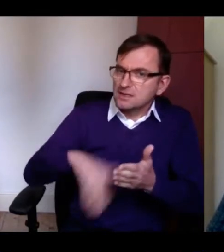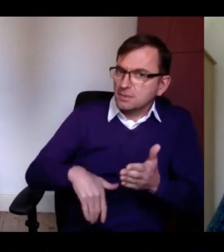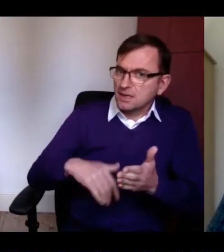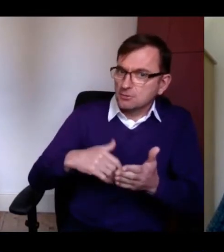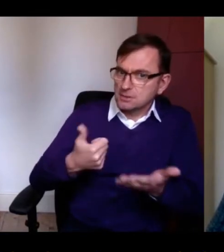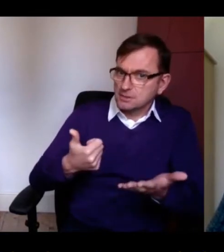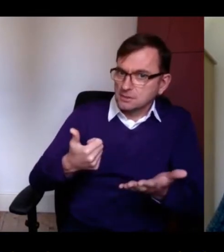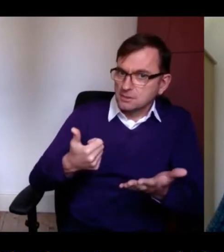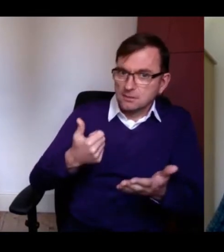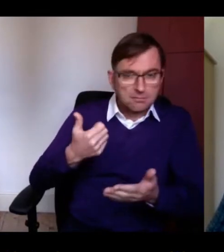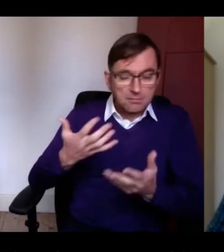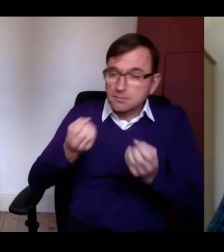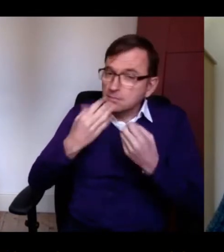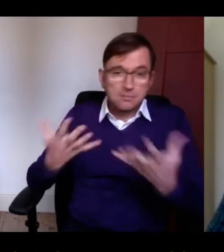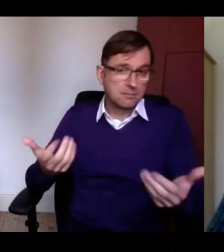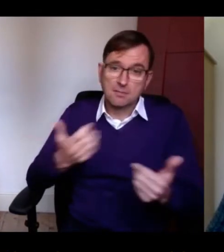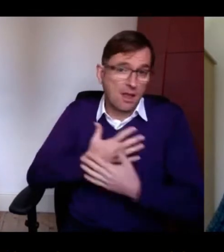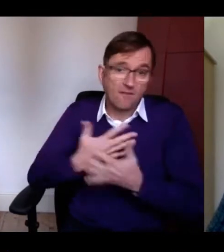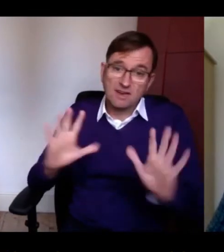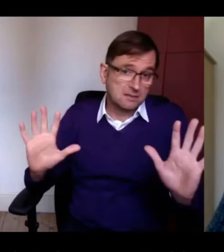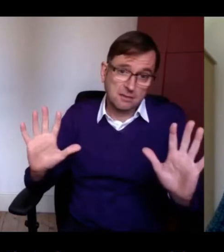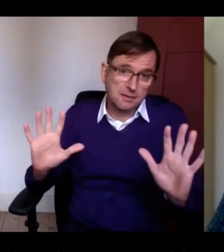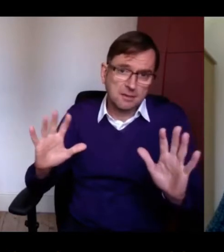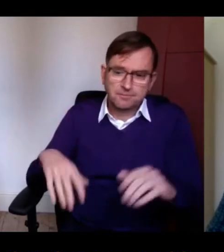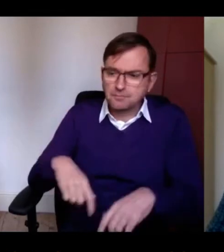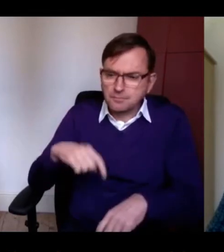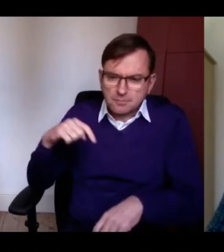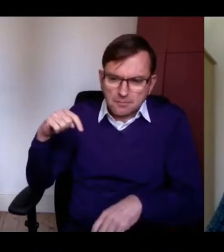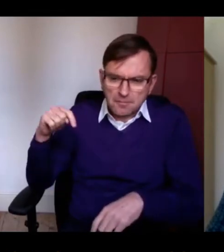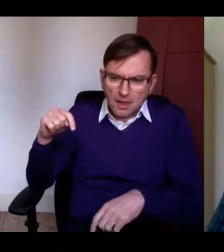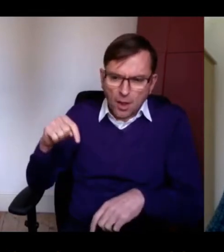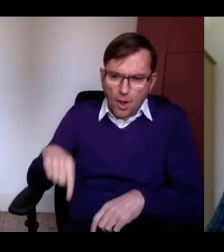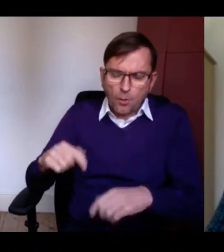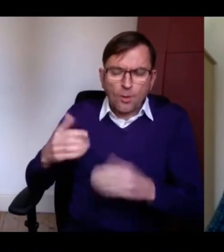to communicate with me. And that gives me a positive experience. And I love that.